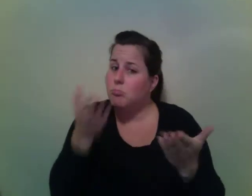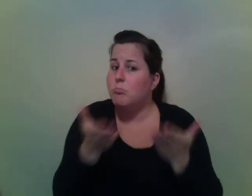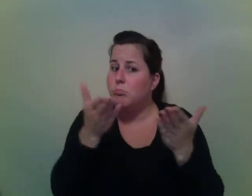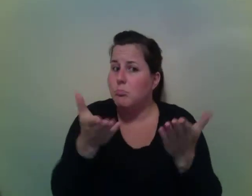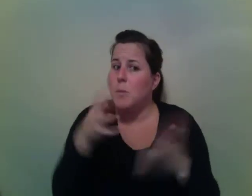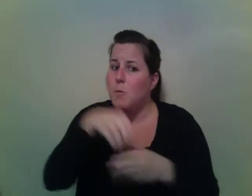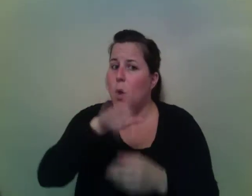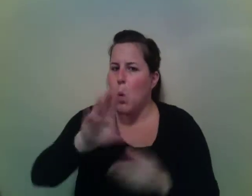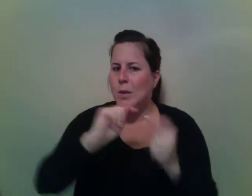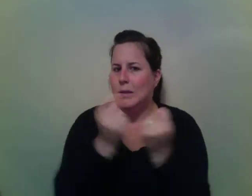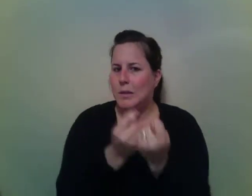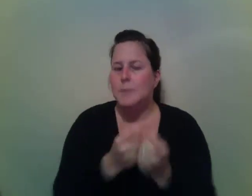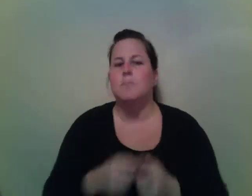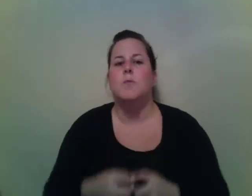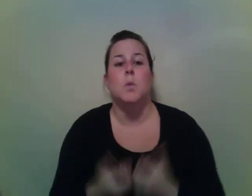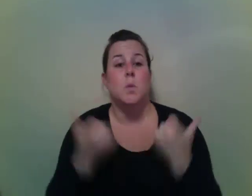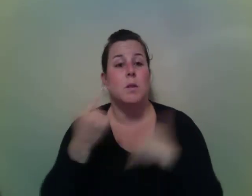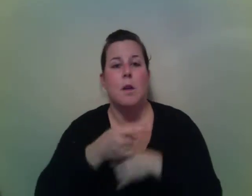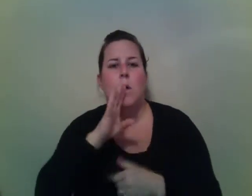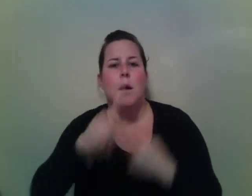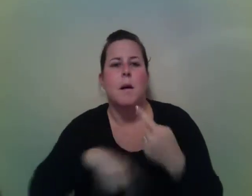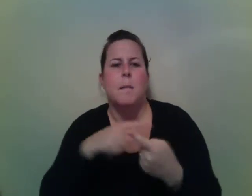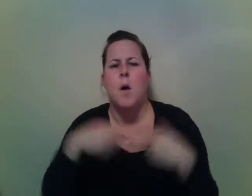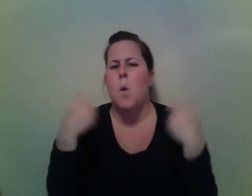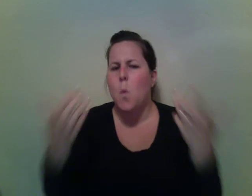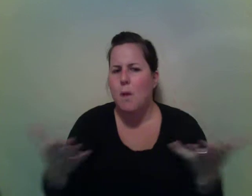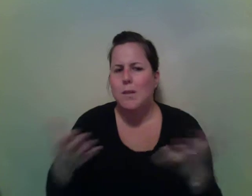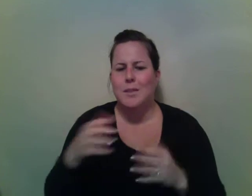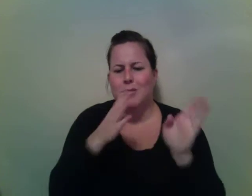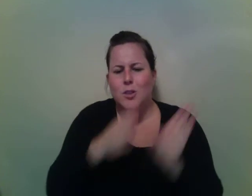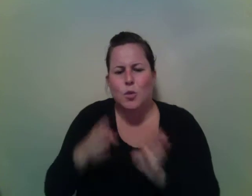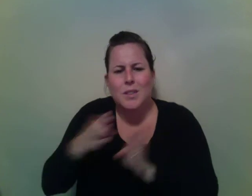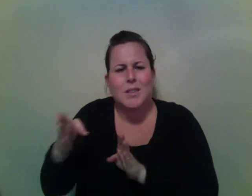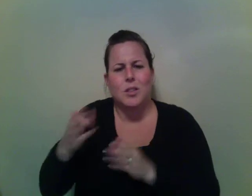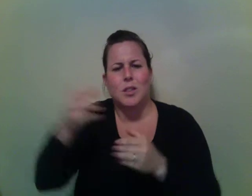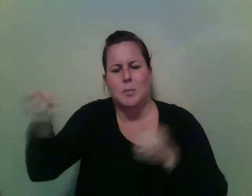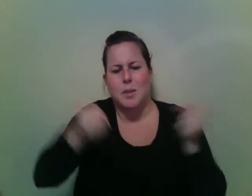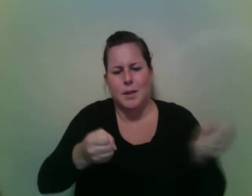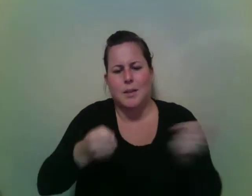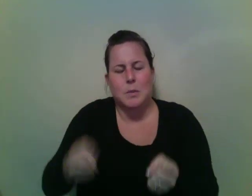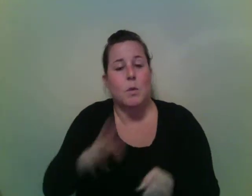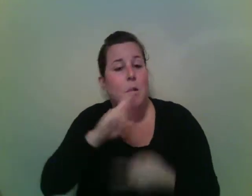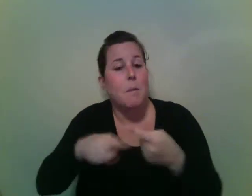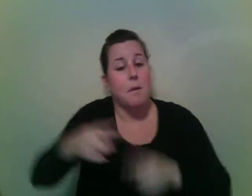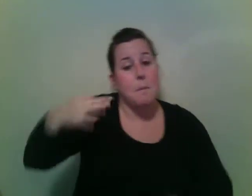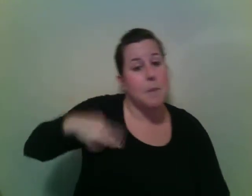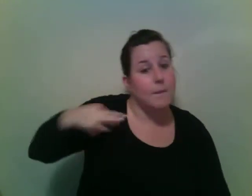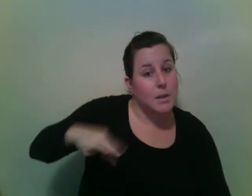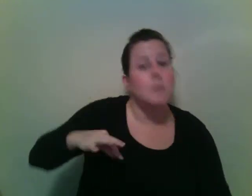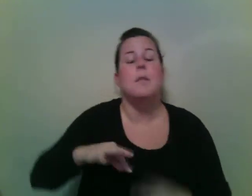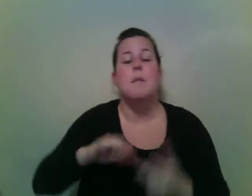We're going to talk all about what strategic placement is. I'm going to talk about the benefits of doing so. You will learn how to place.